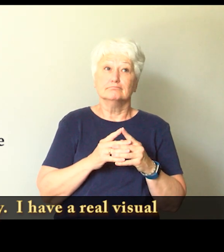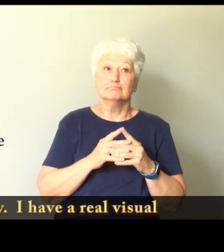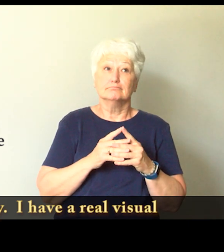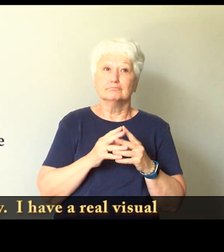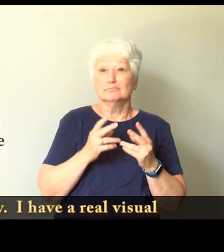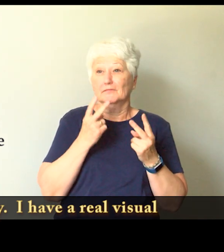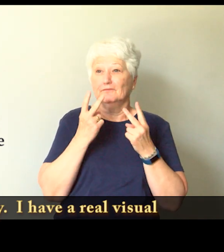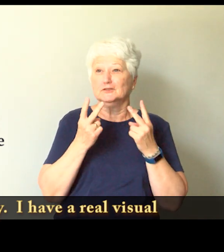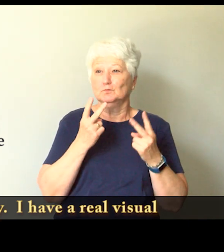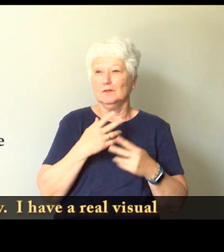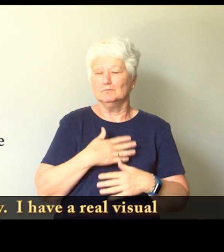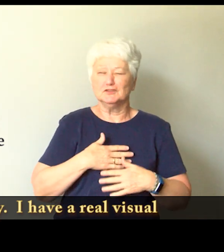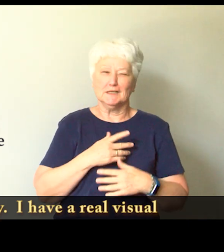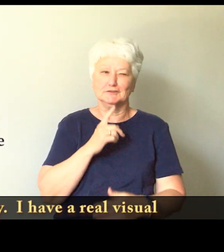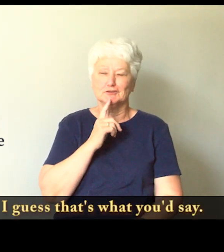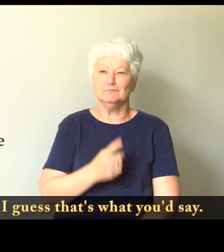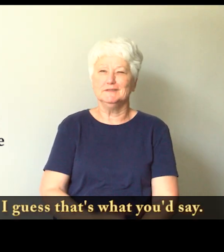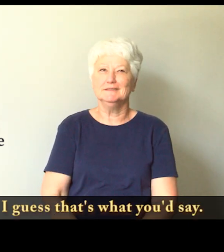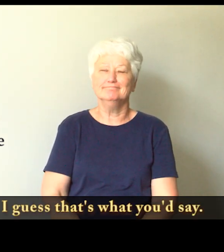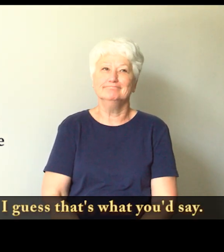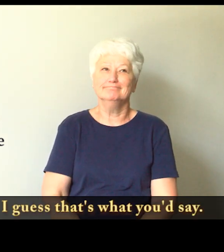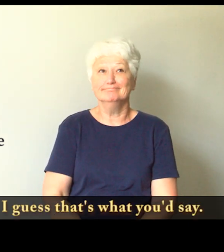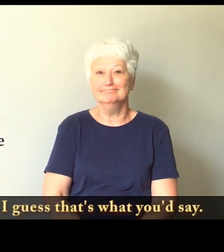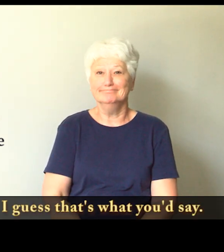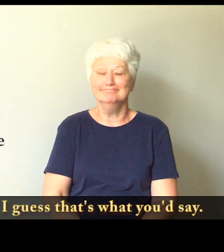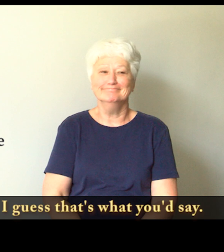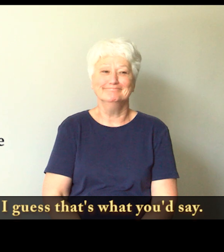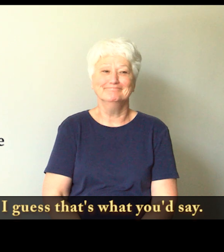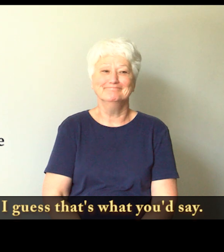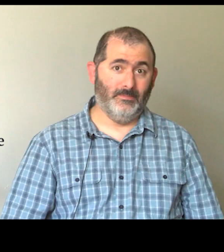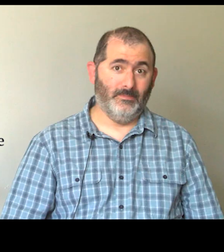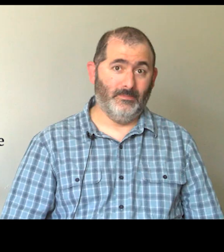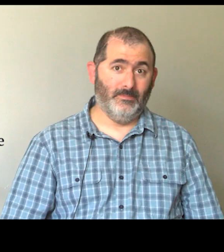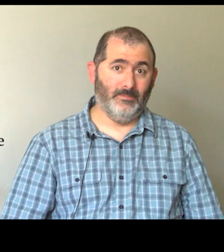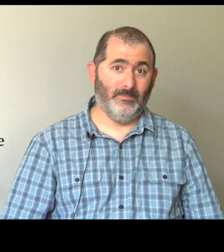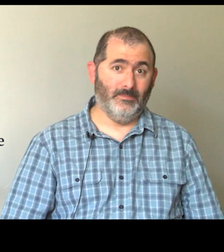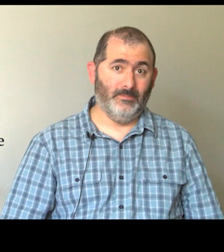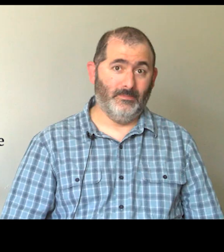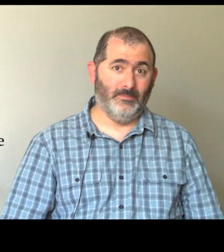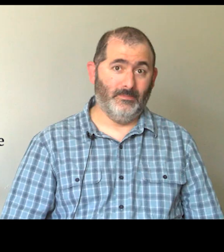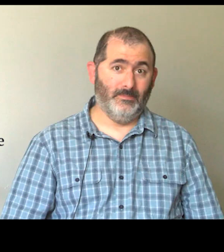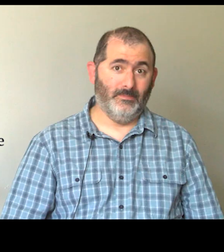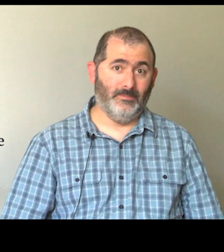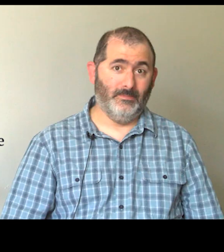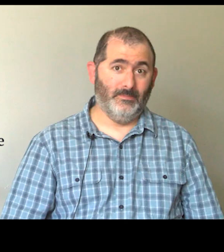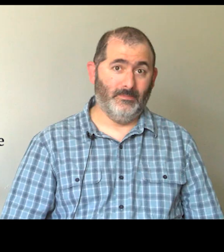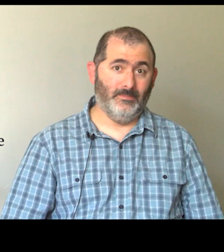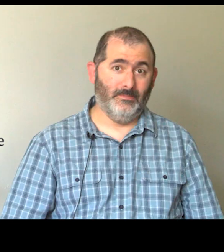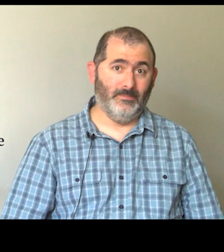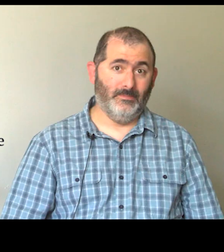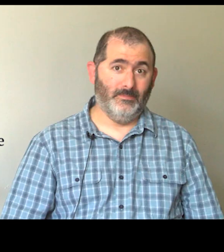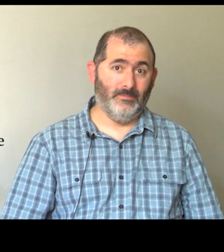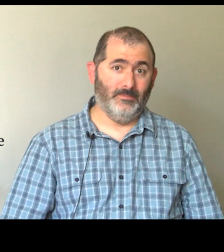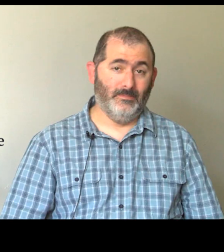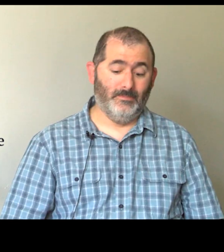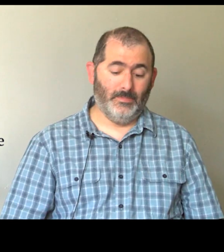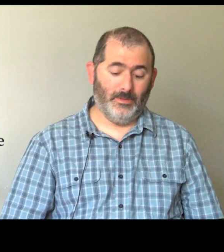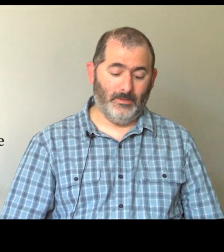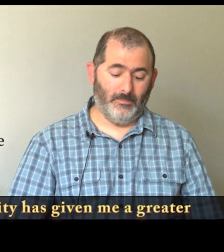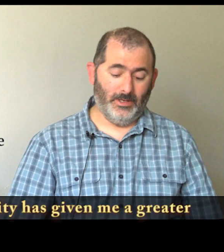I have a real visual appreciation. guess that's what you'd say. Man with a support cane to his right. Ken Shapiro My